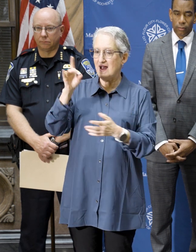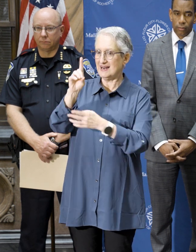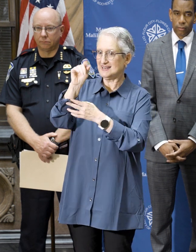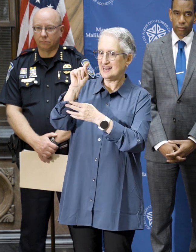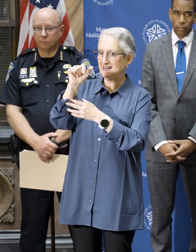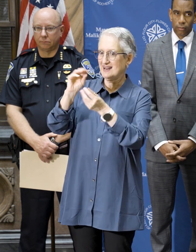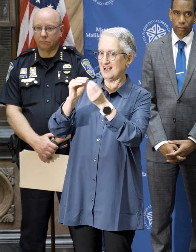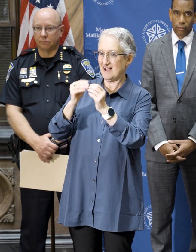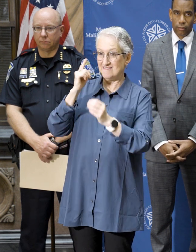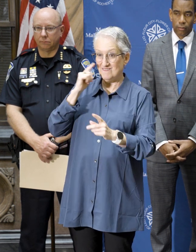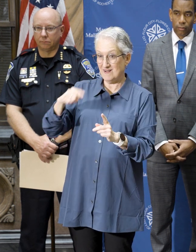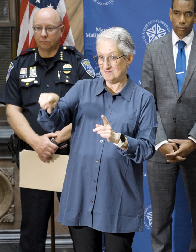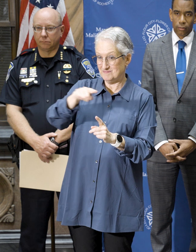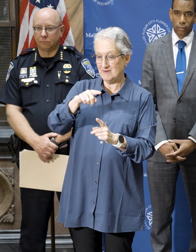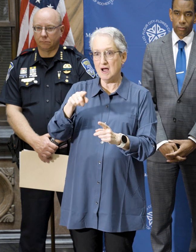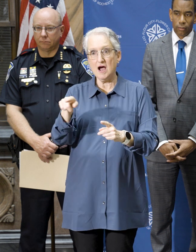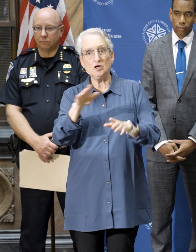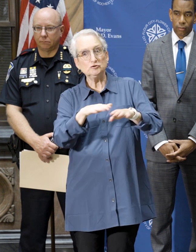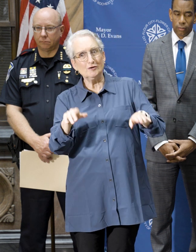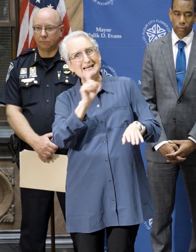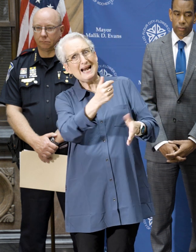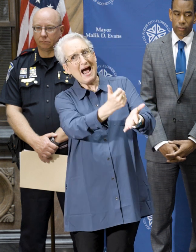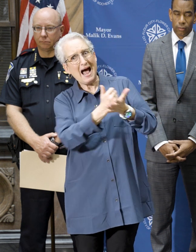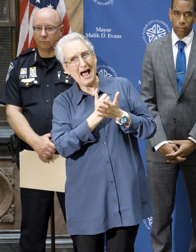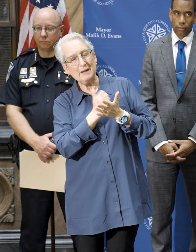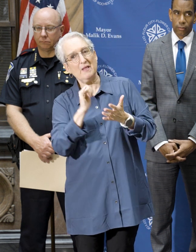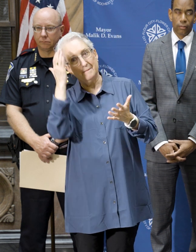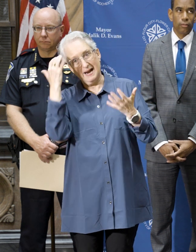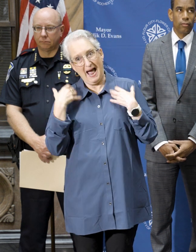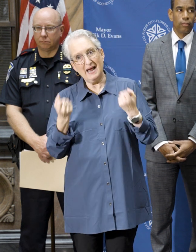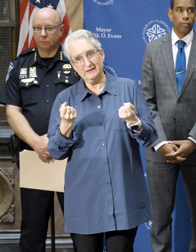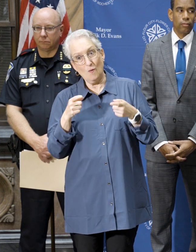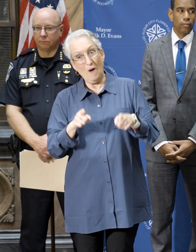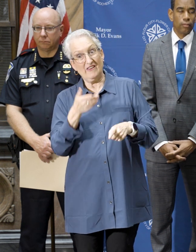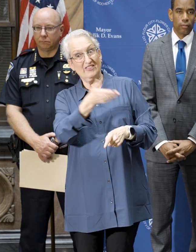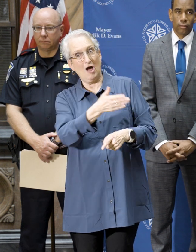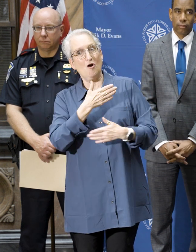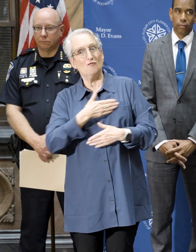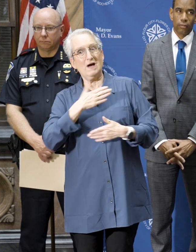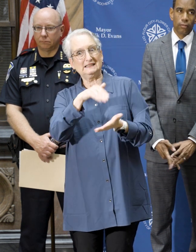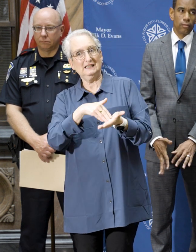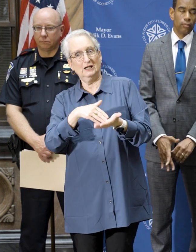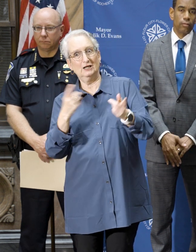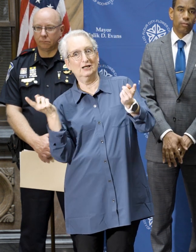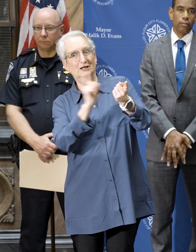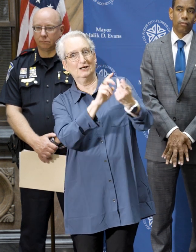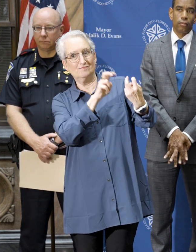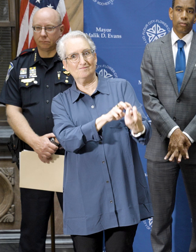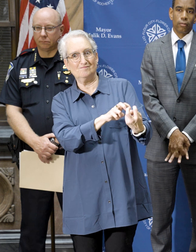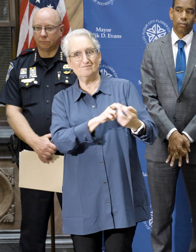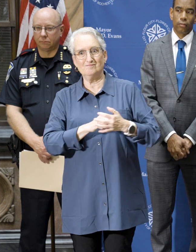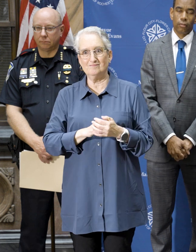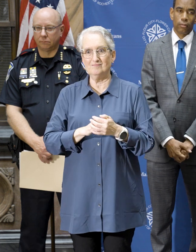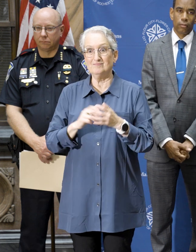health counseling services while in the recreation center. Or they can be found right in our email inboxes with